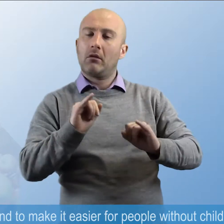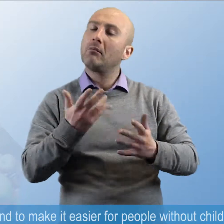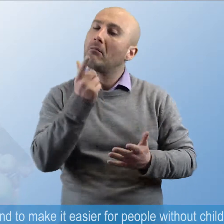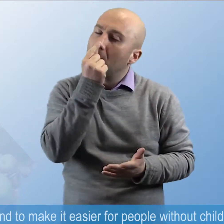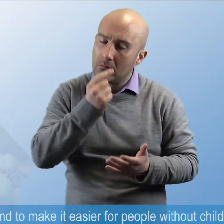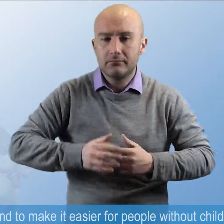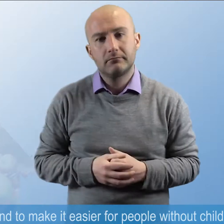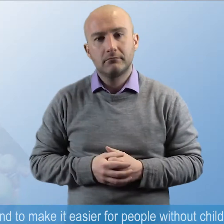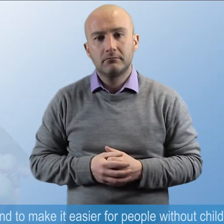pressure.